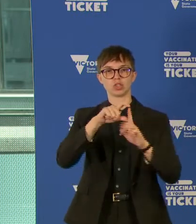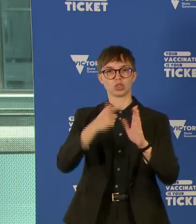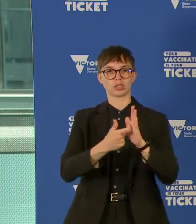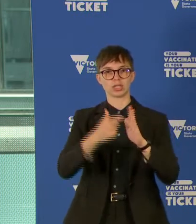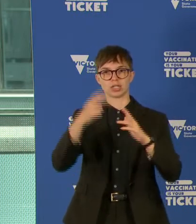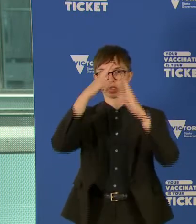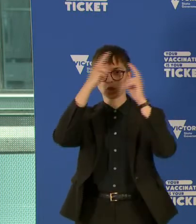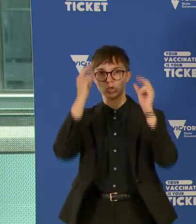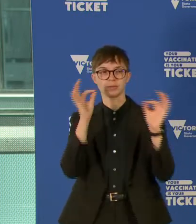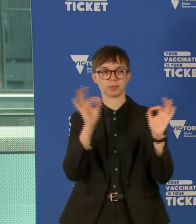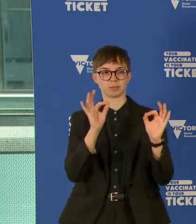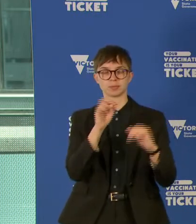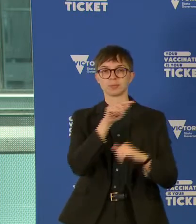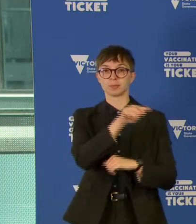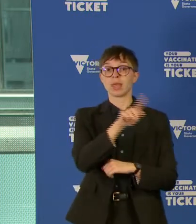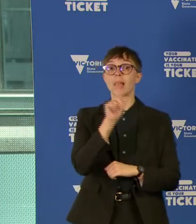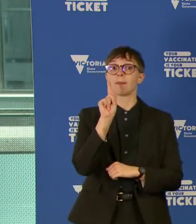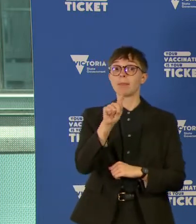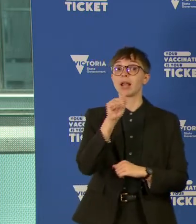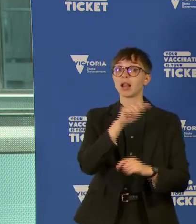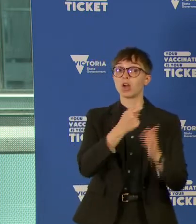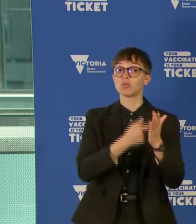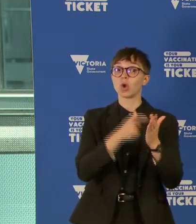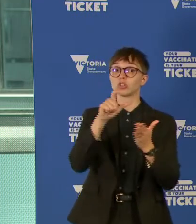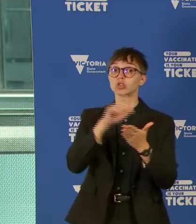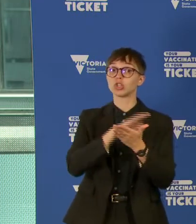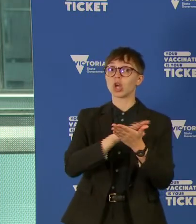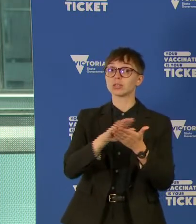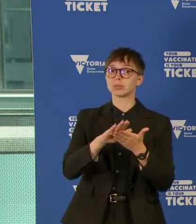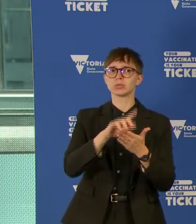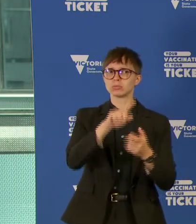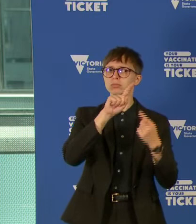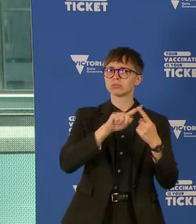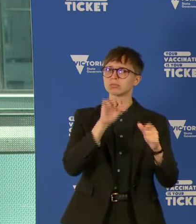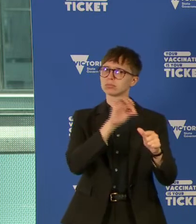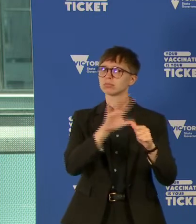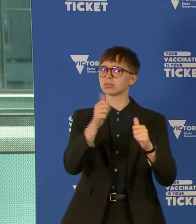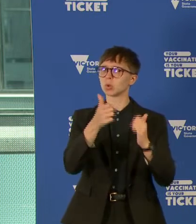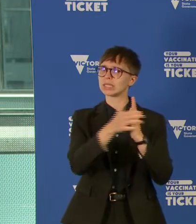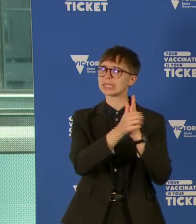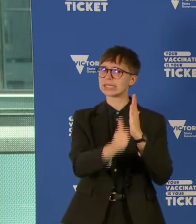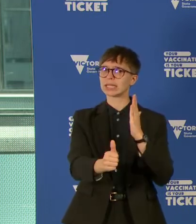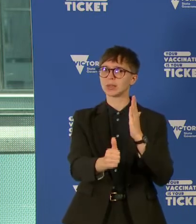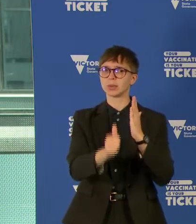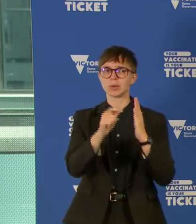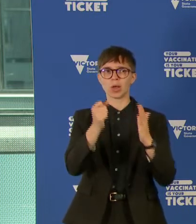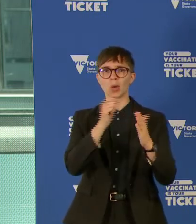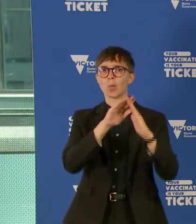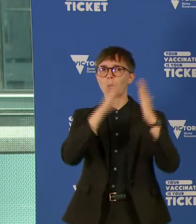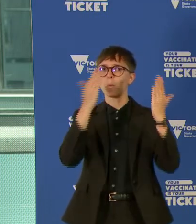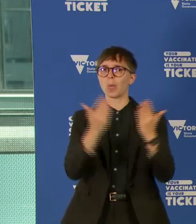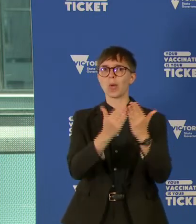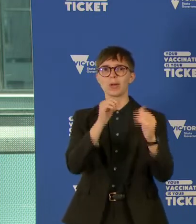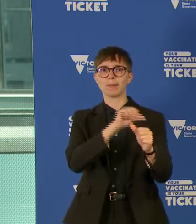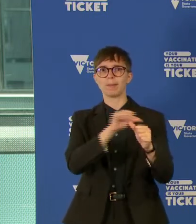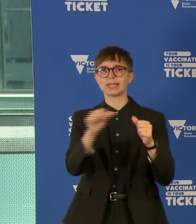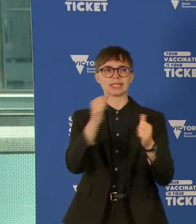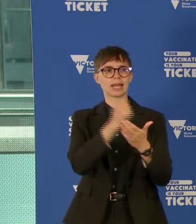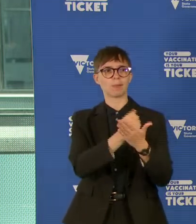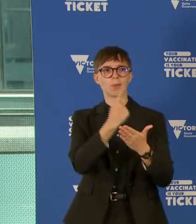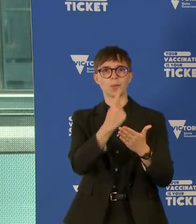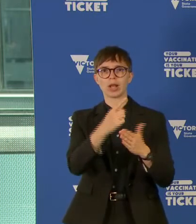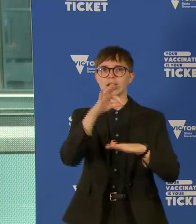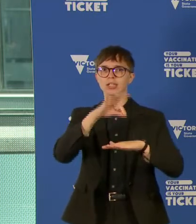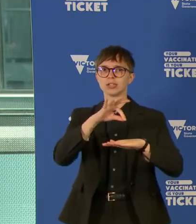is the world's leading paediatric hospital. It has the highest clinical standards. It is a national, indeed